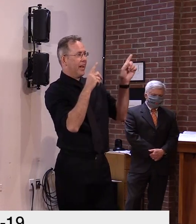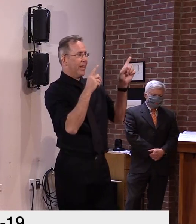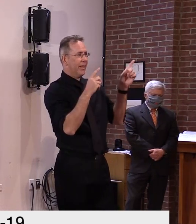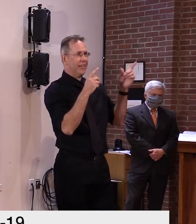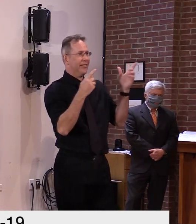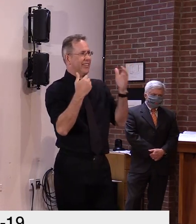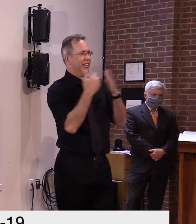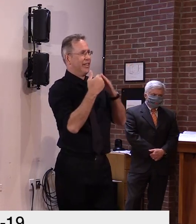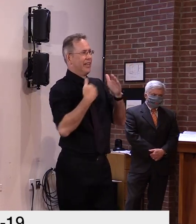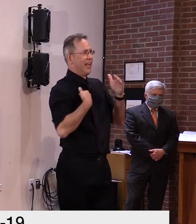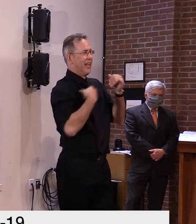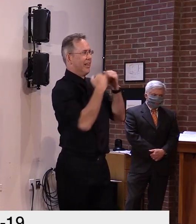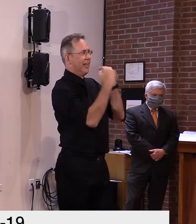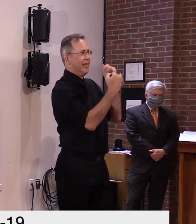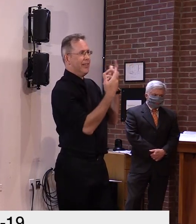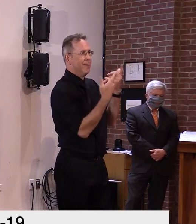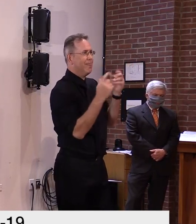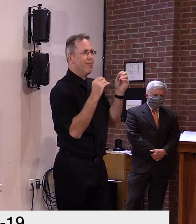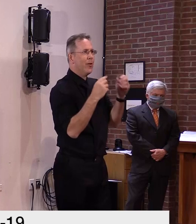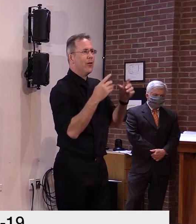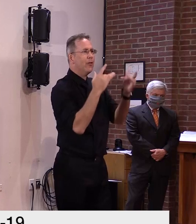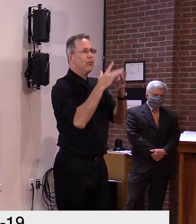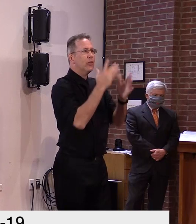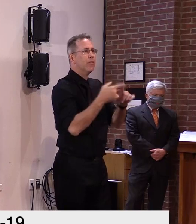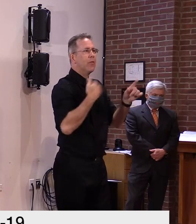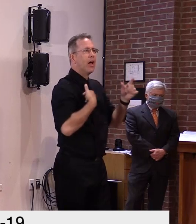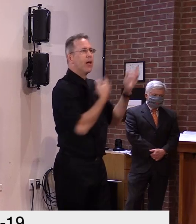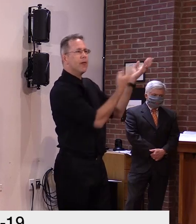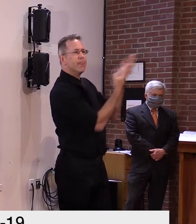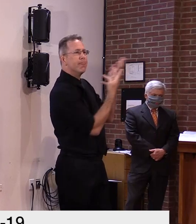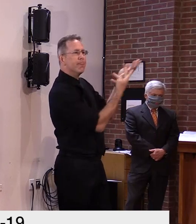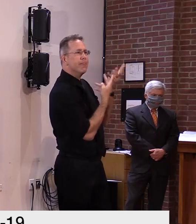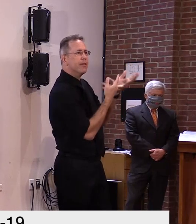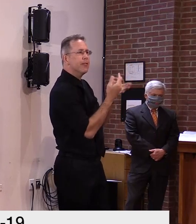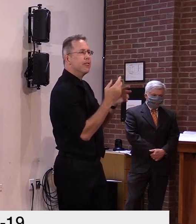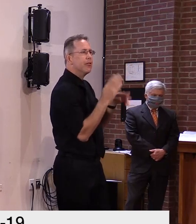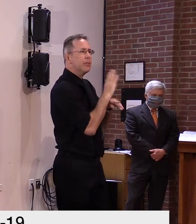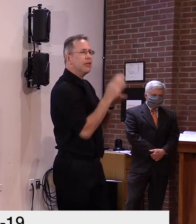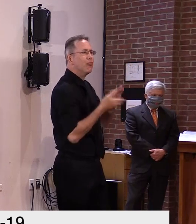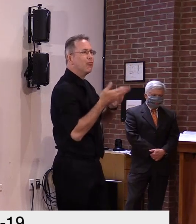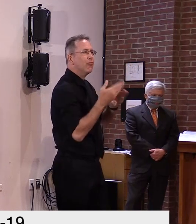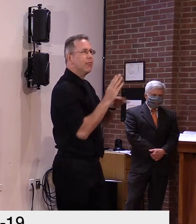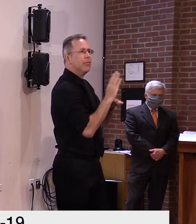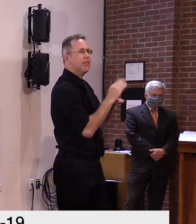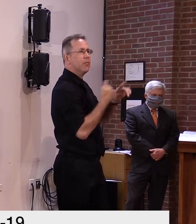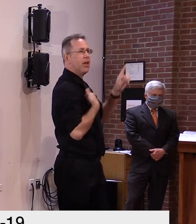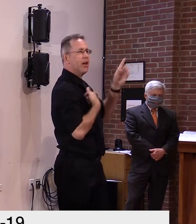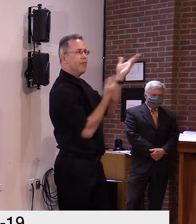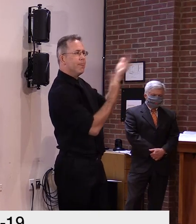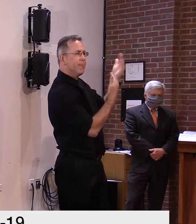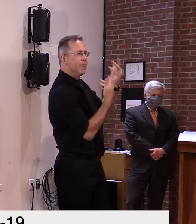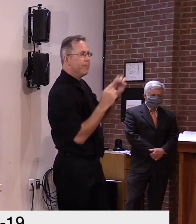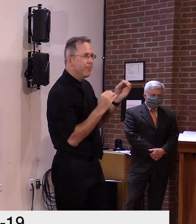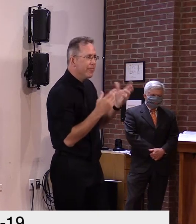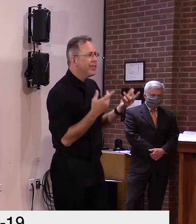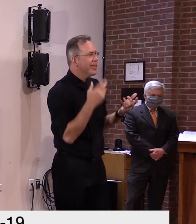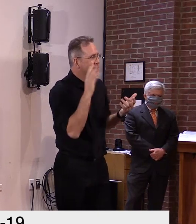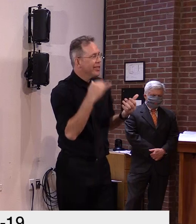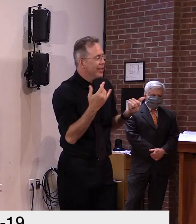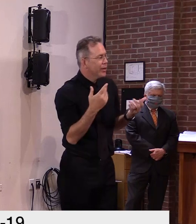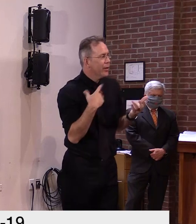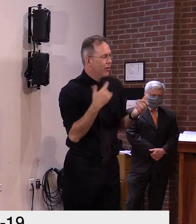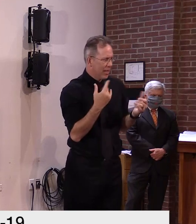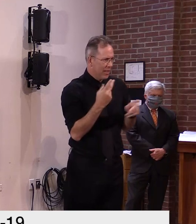in particular. We have made projections for this this budget that we're in right now that will